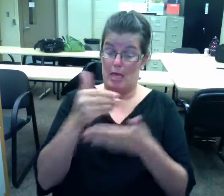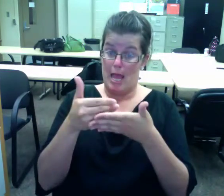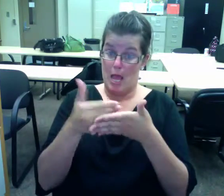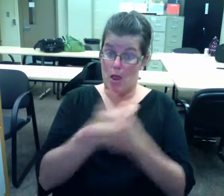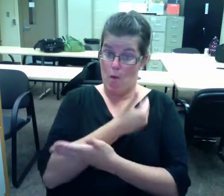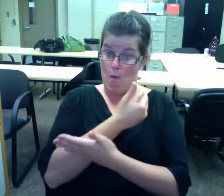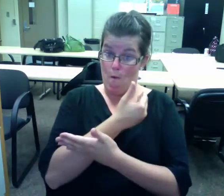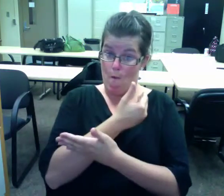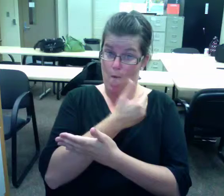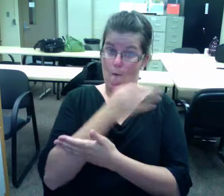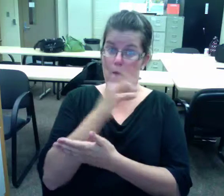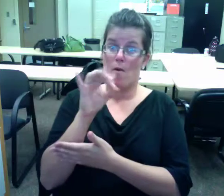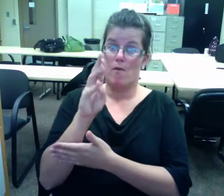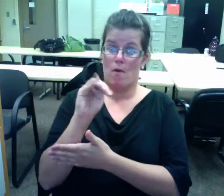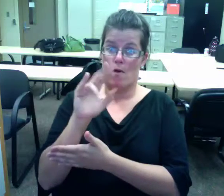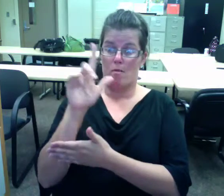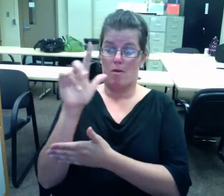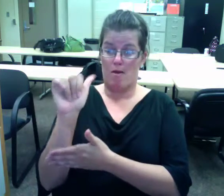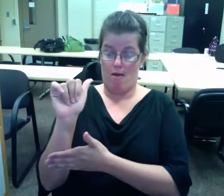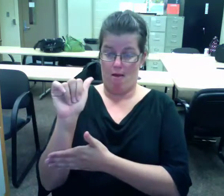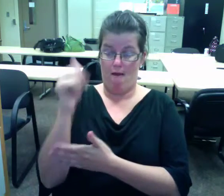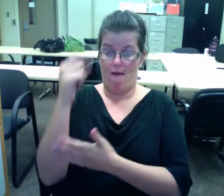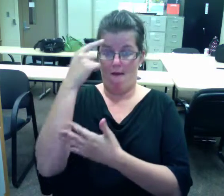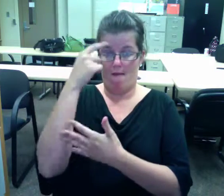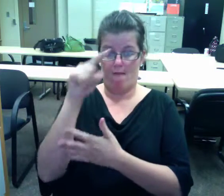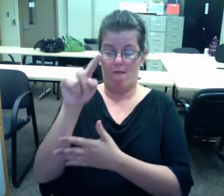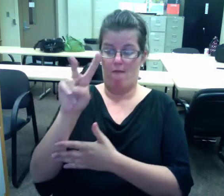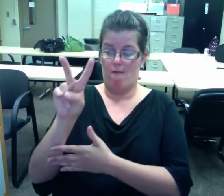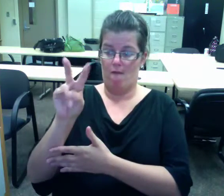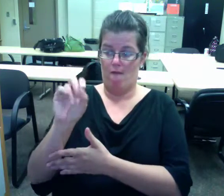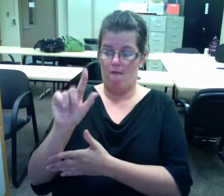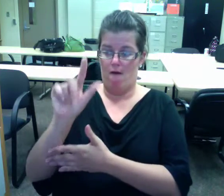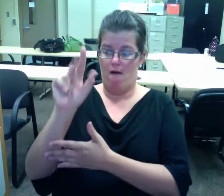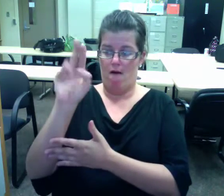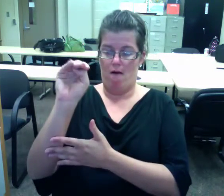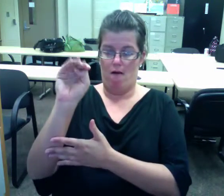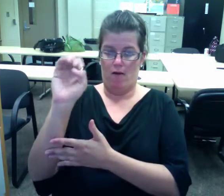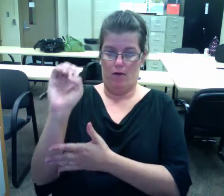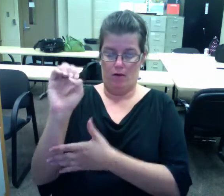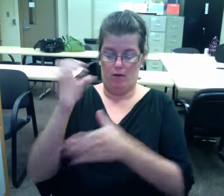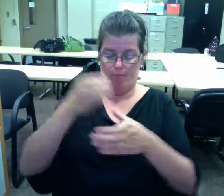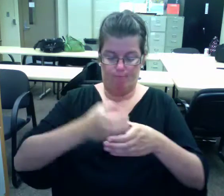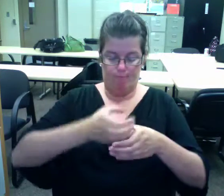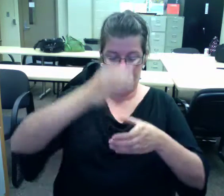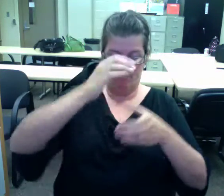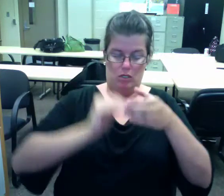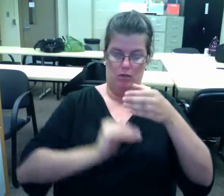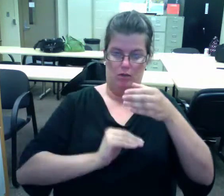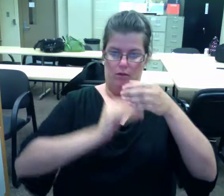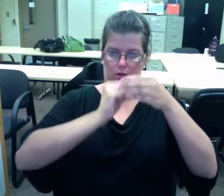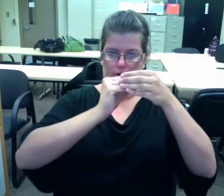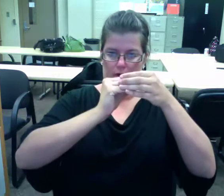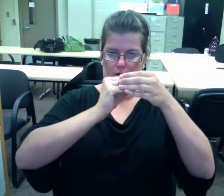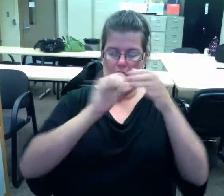find the volume of a container and how to measure the area of a